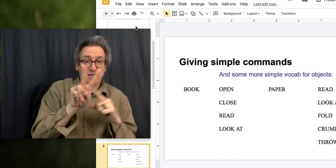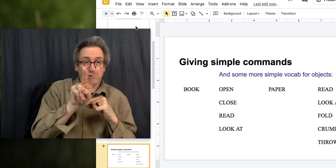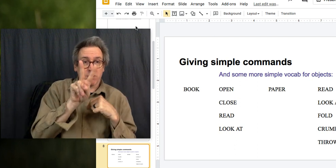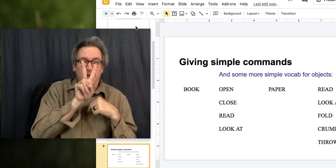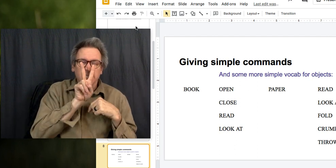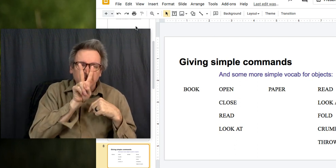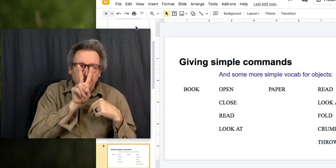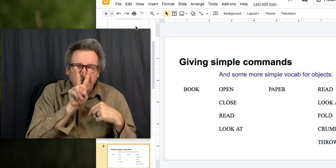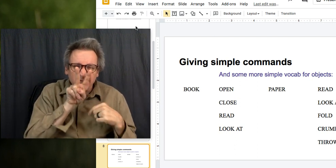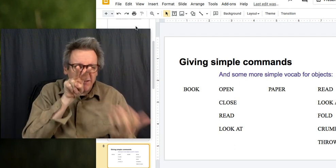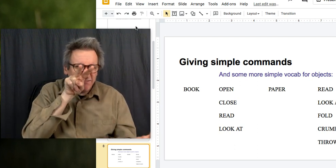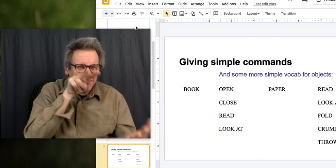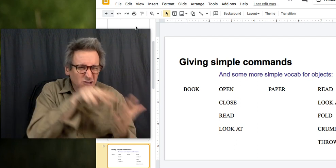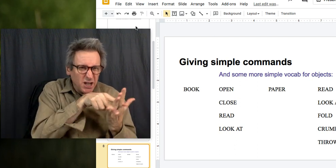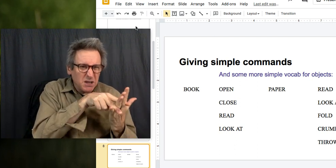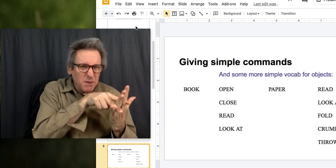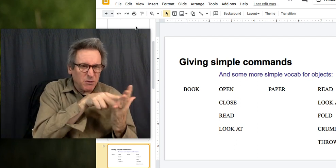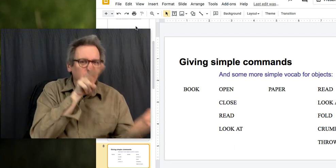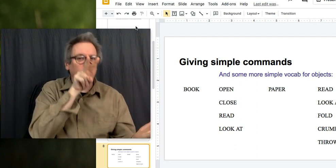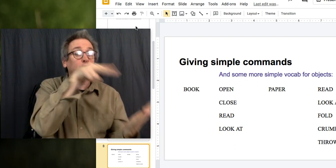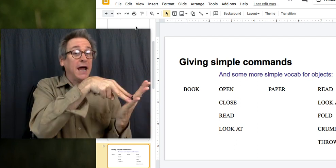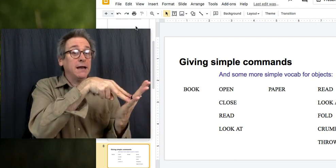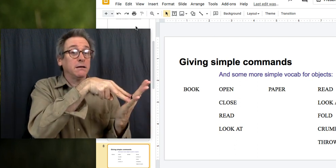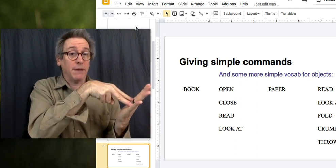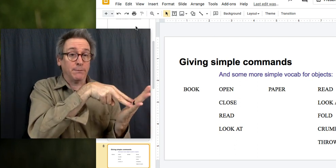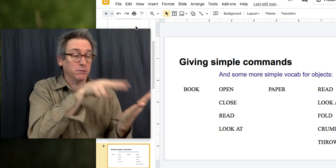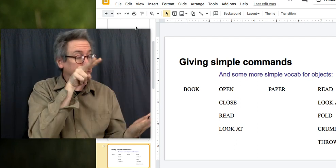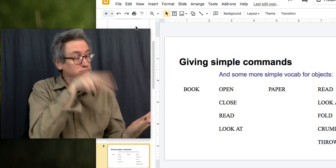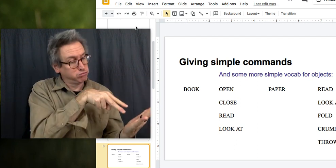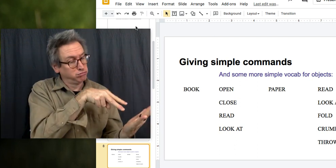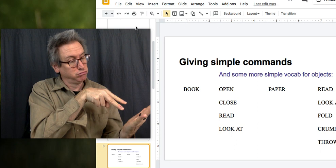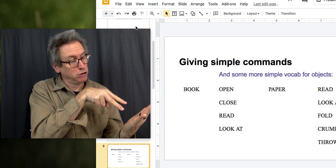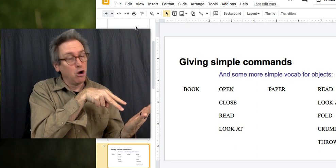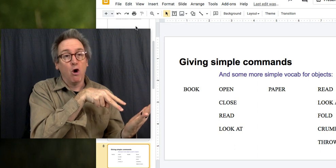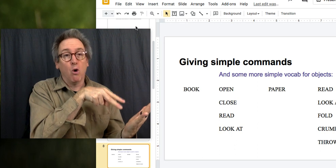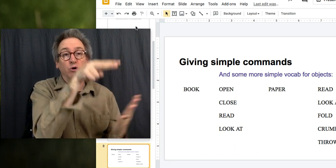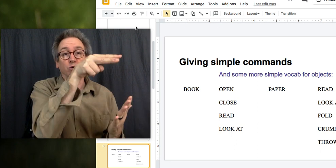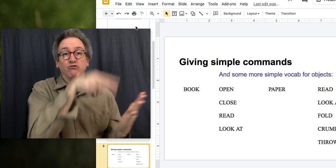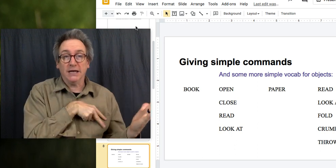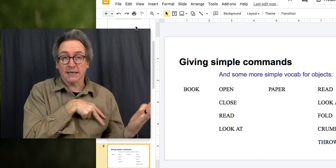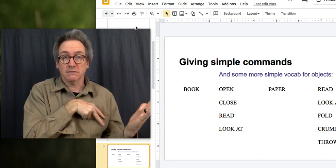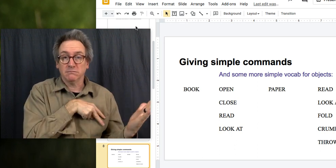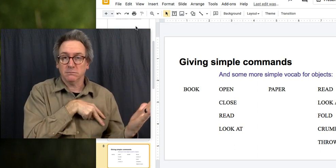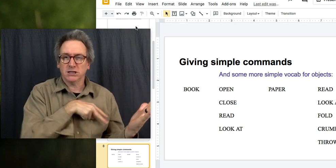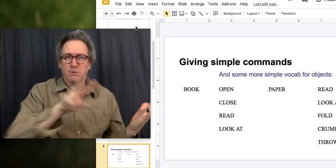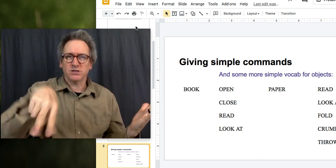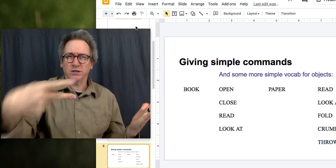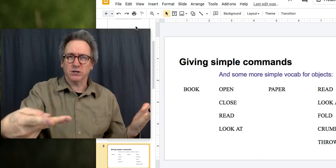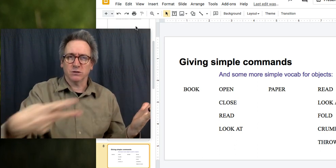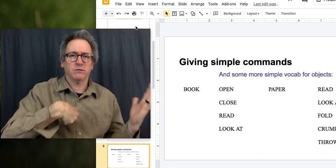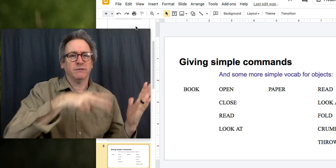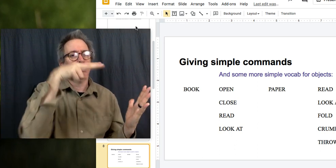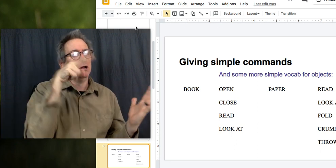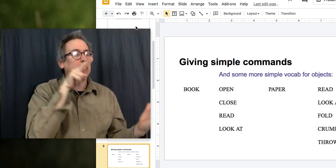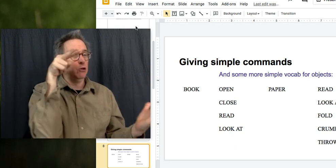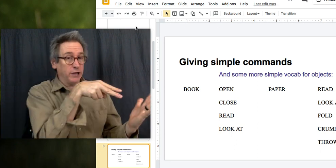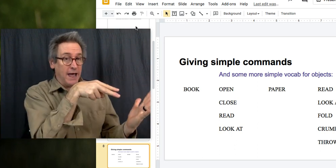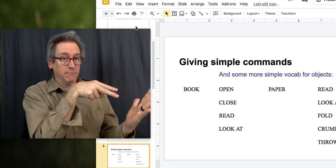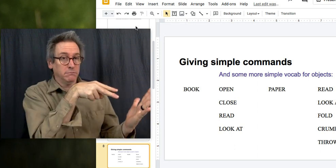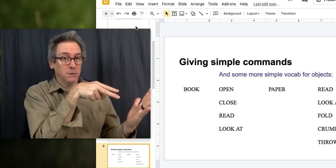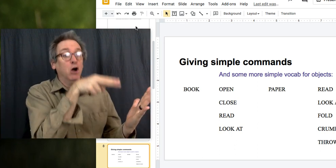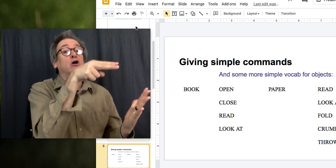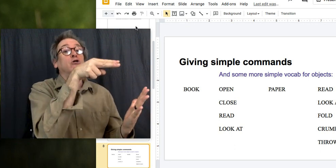Imagine these are your eyes, right? Looking at the papers. You can look at paper or you can read it. Should probably switch those, right?